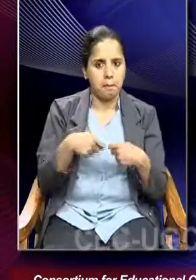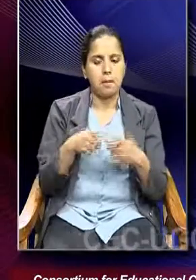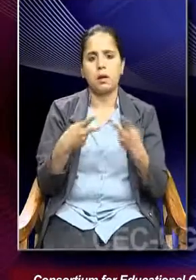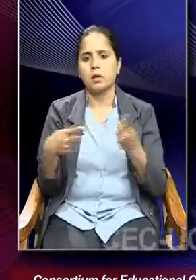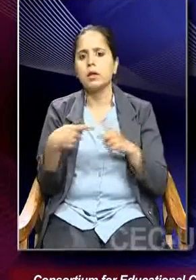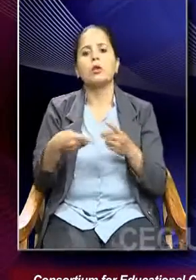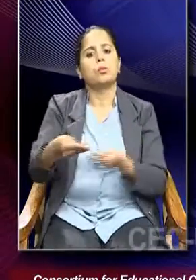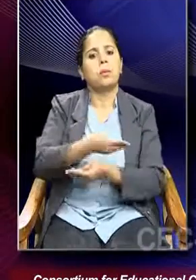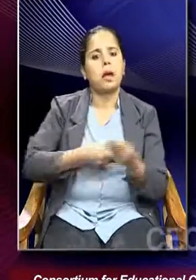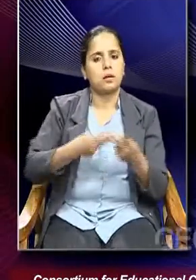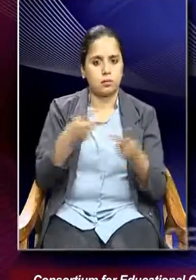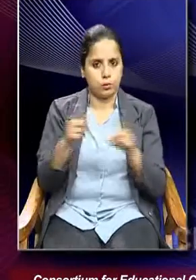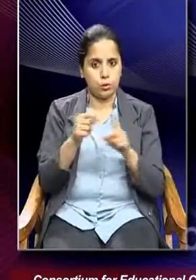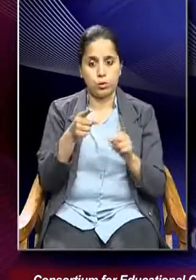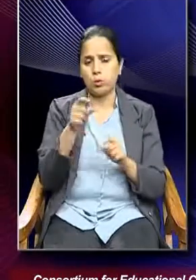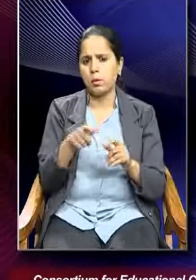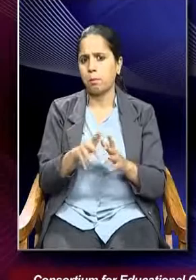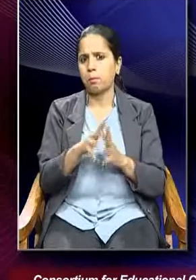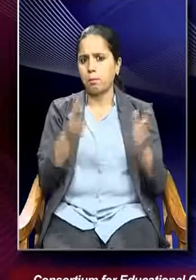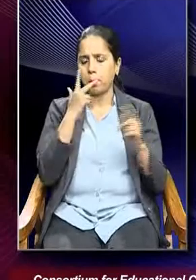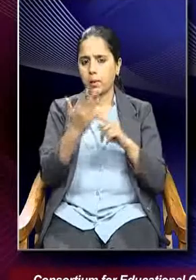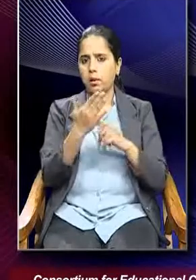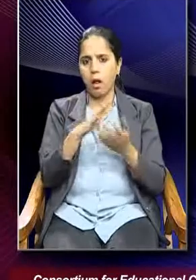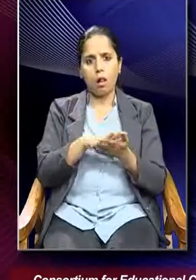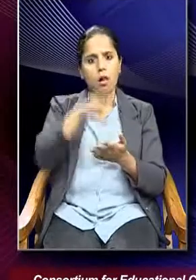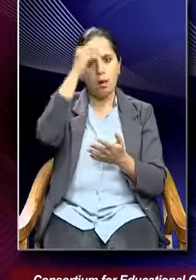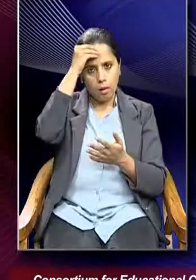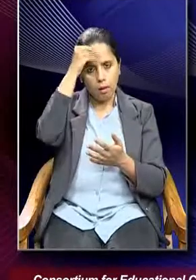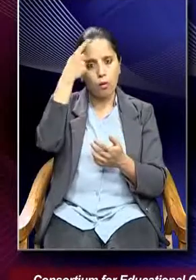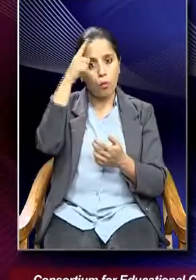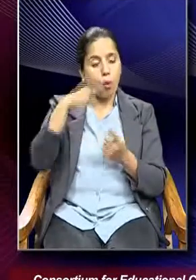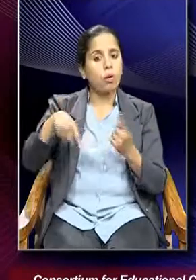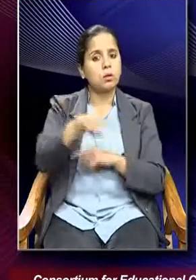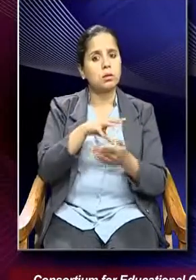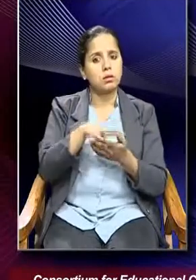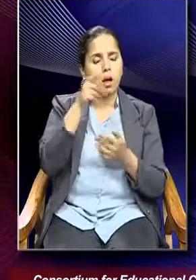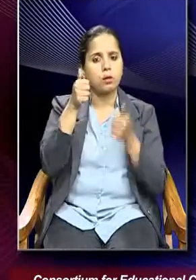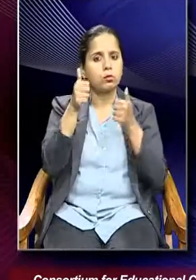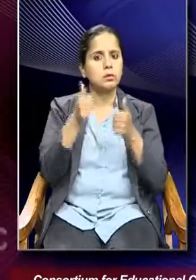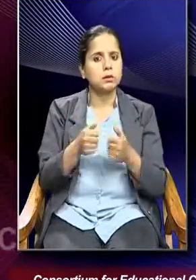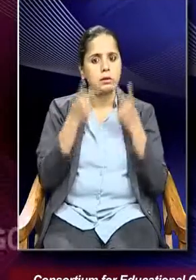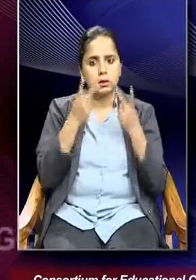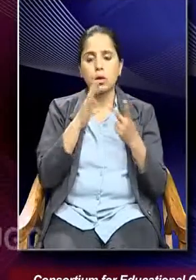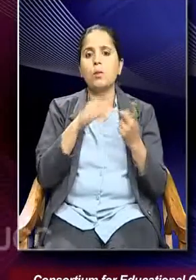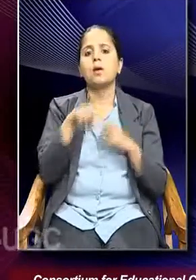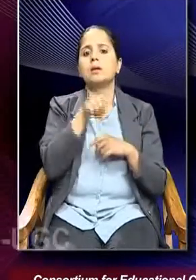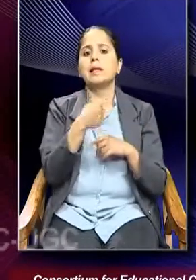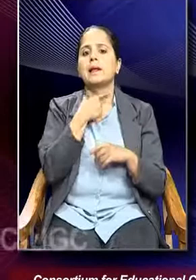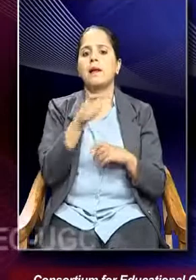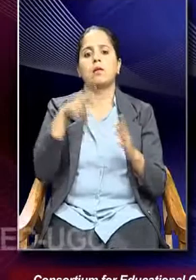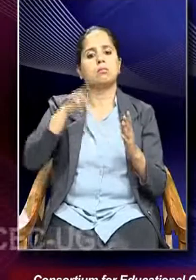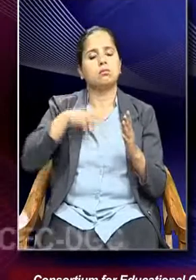major breakthrough or you can say a learning message or learning outcome from this particular case study